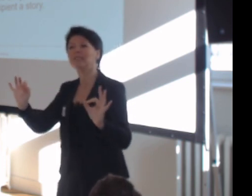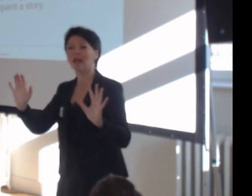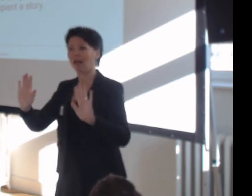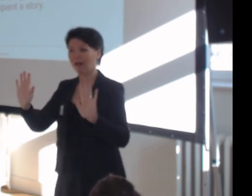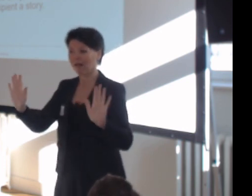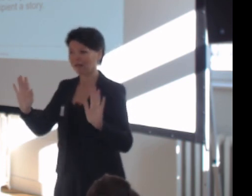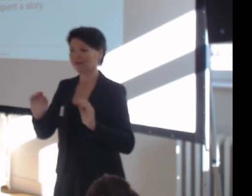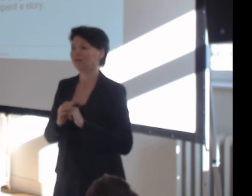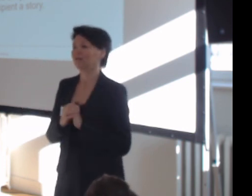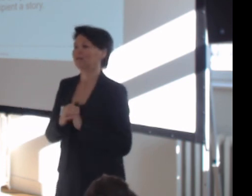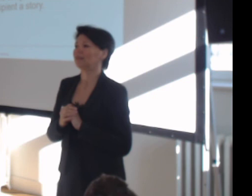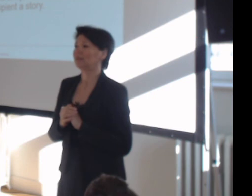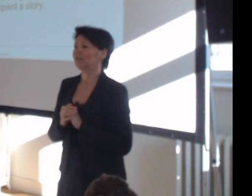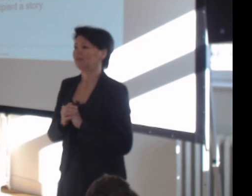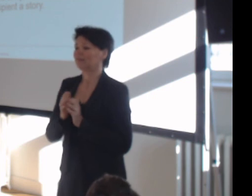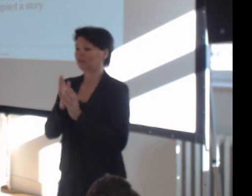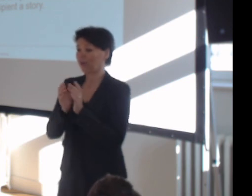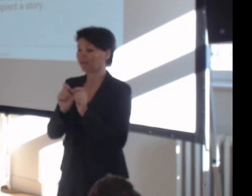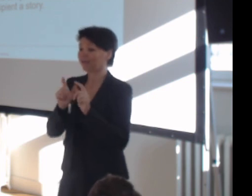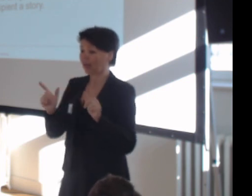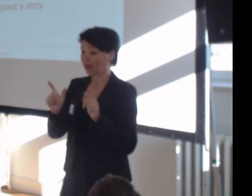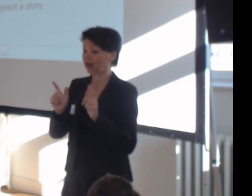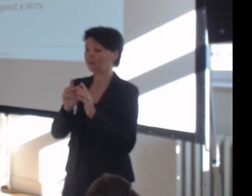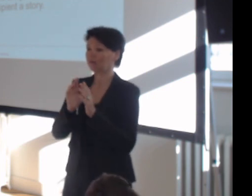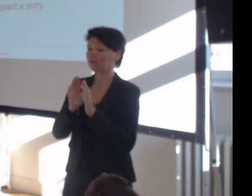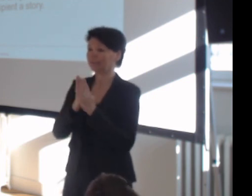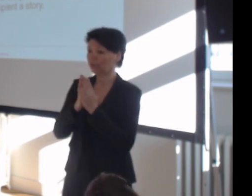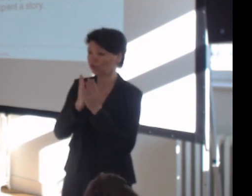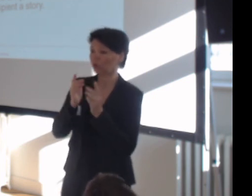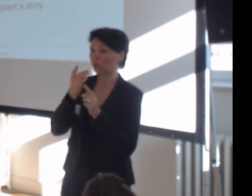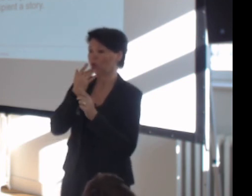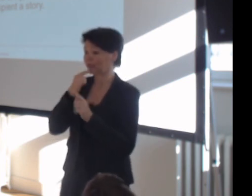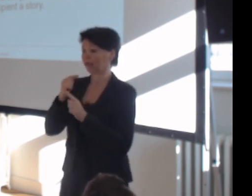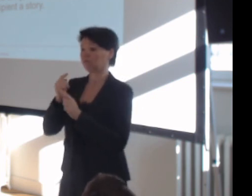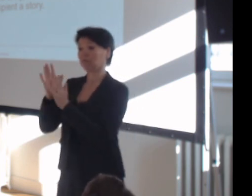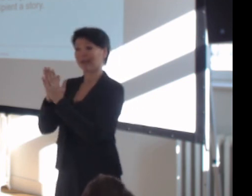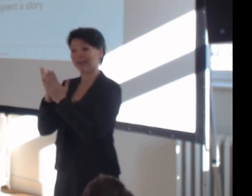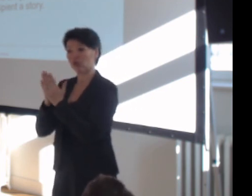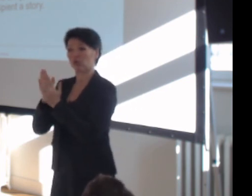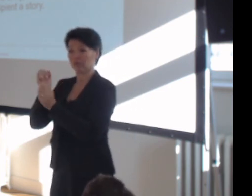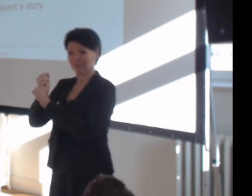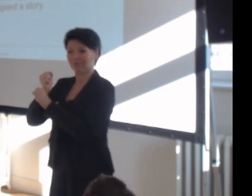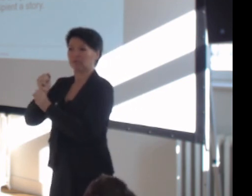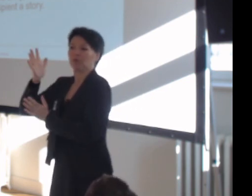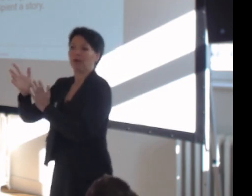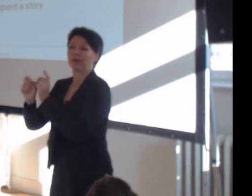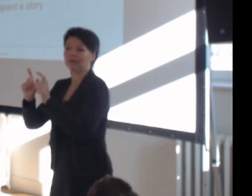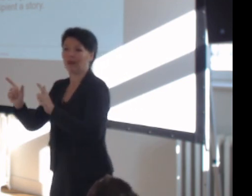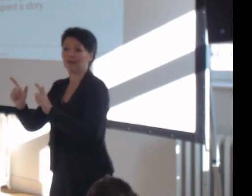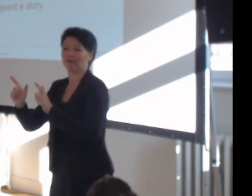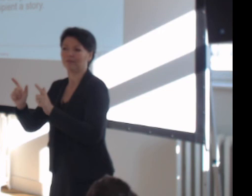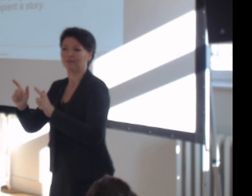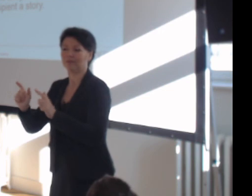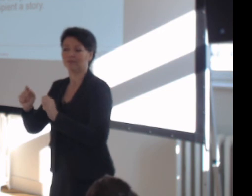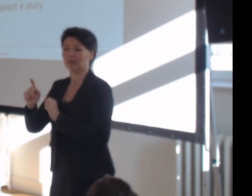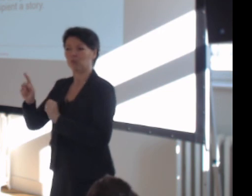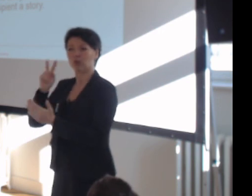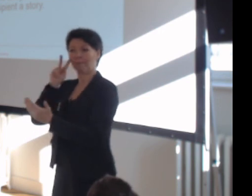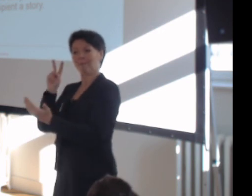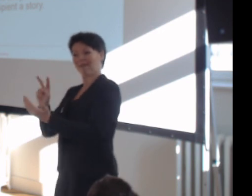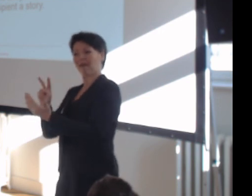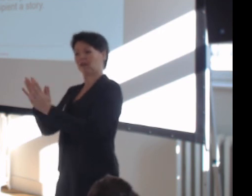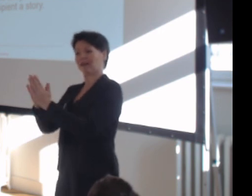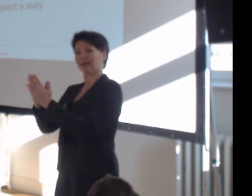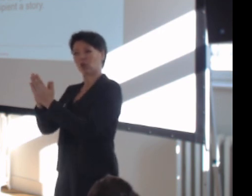definition of it. Sign language literature is literature presented with sign language and has to be understood as a